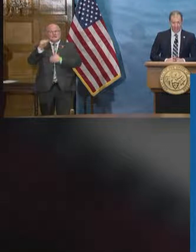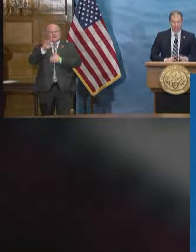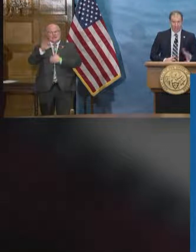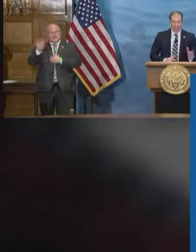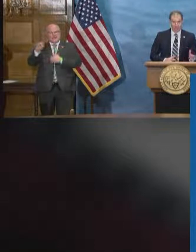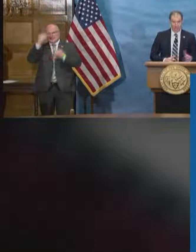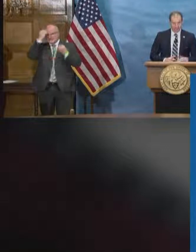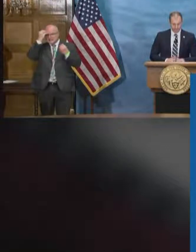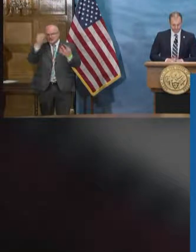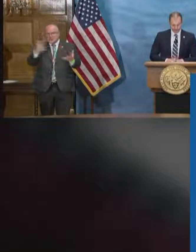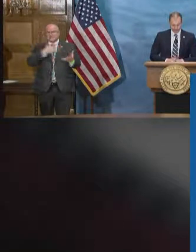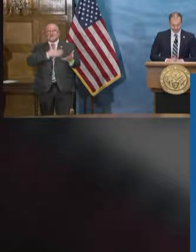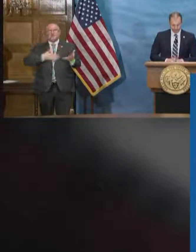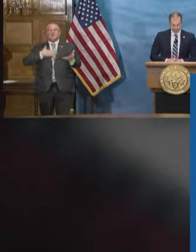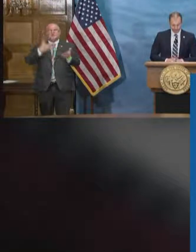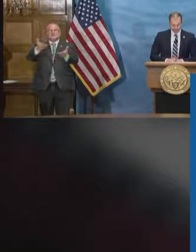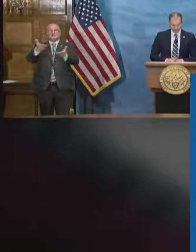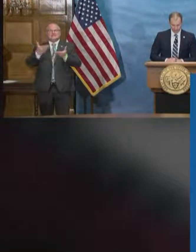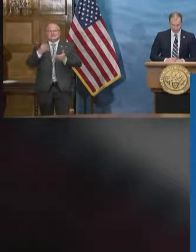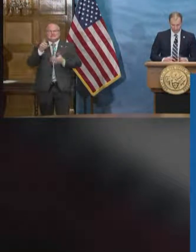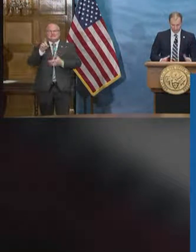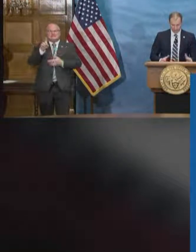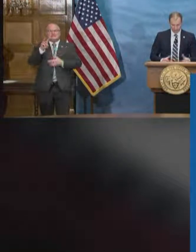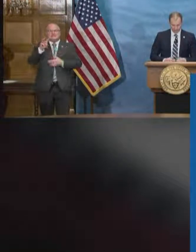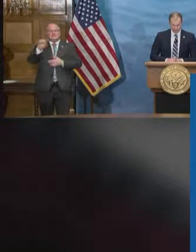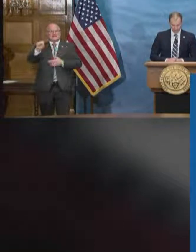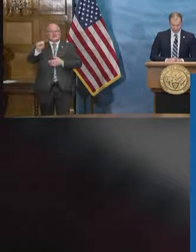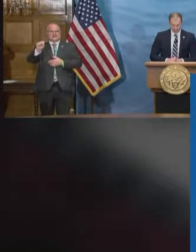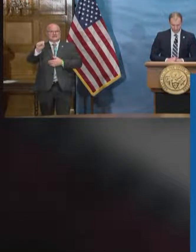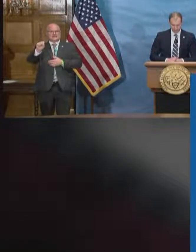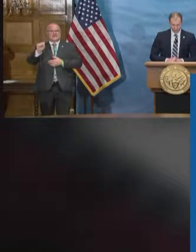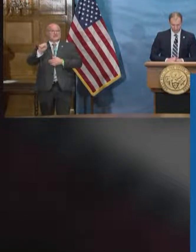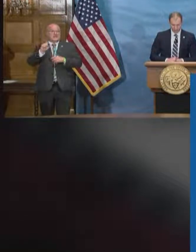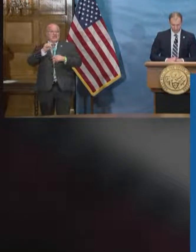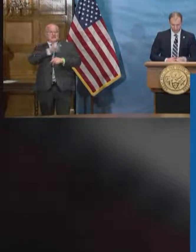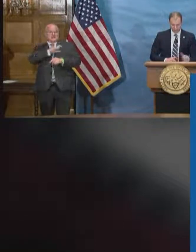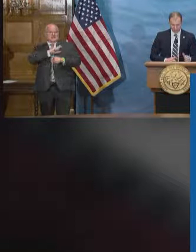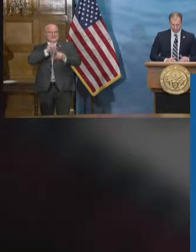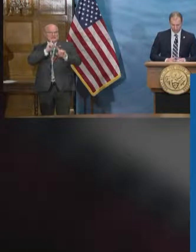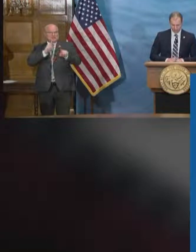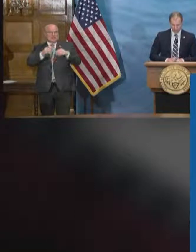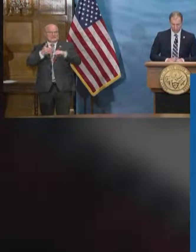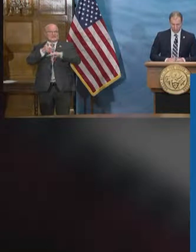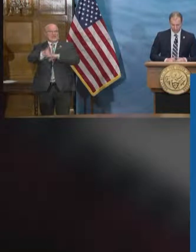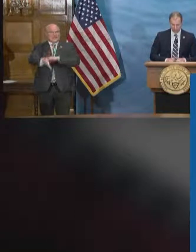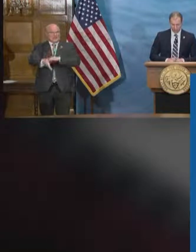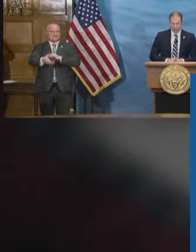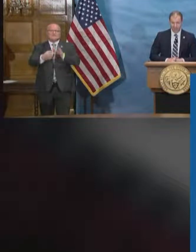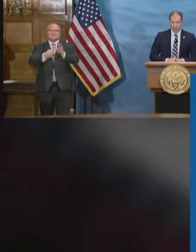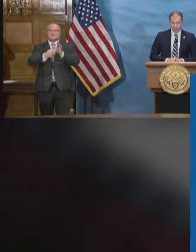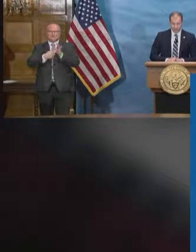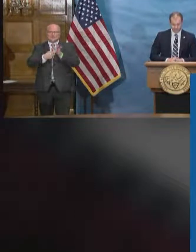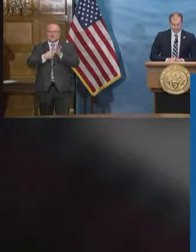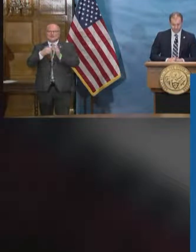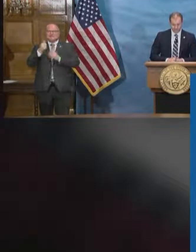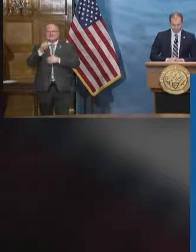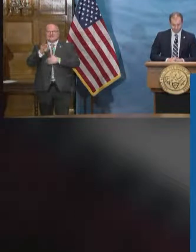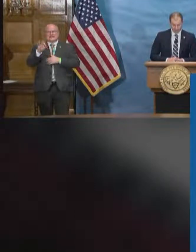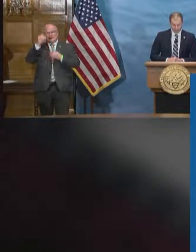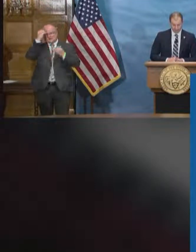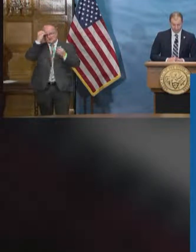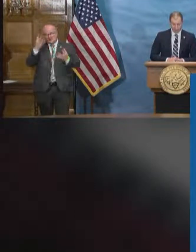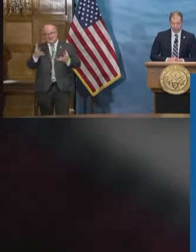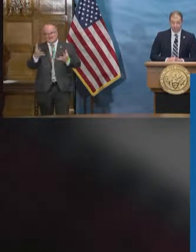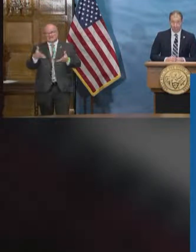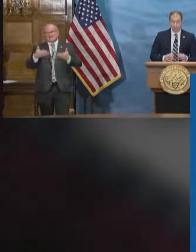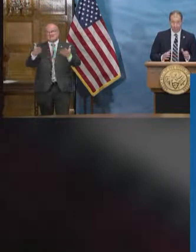information, please submit that to DWS. Police reports received from this date after will require revised 1099 information be submitted